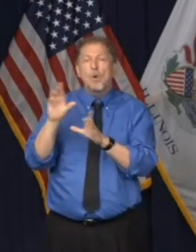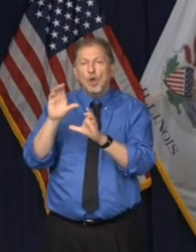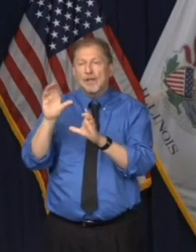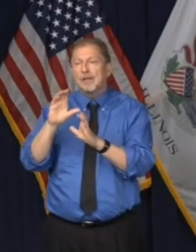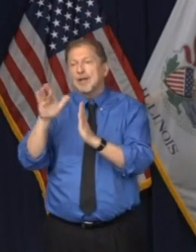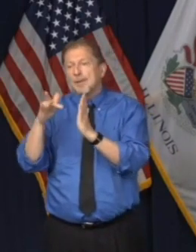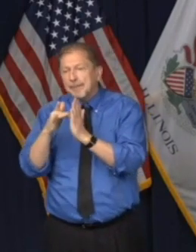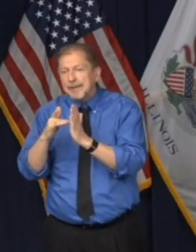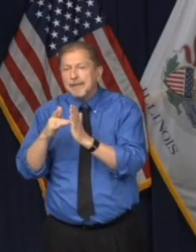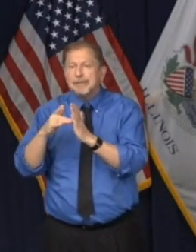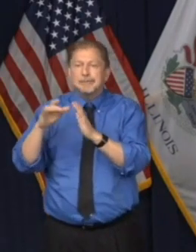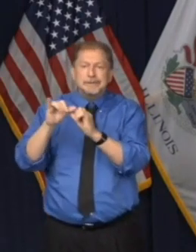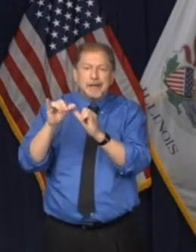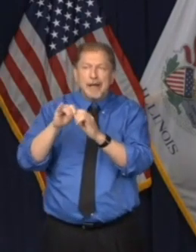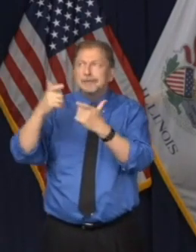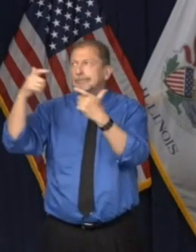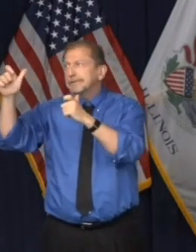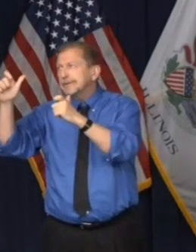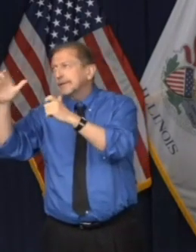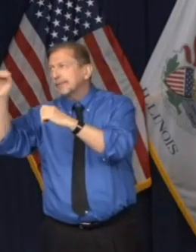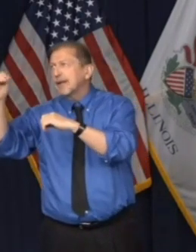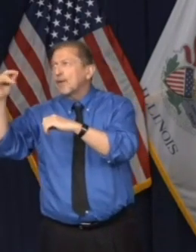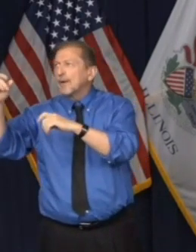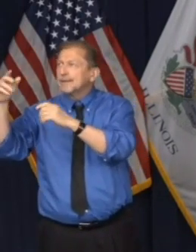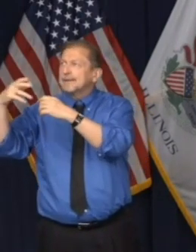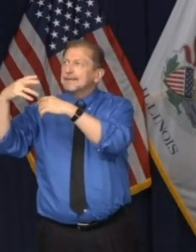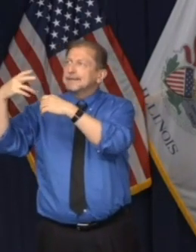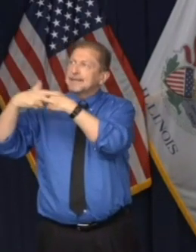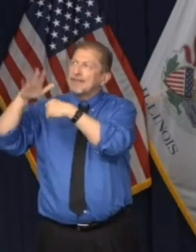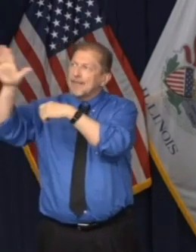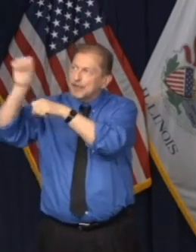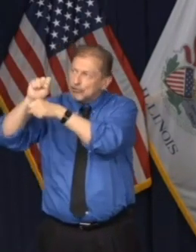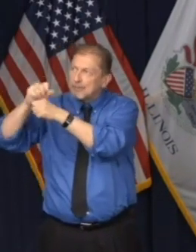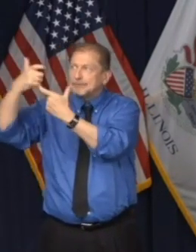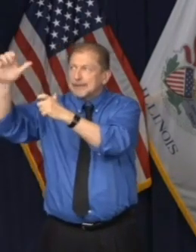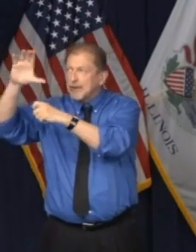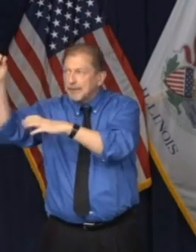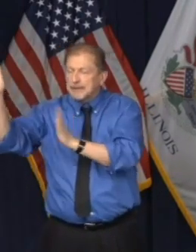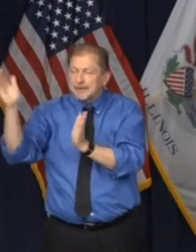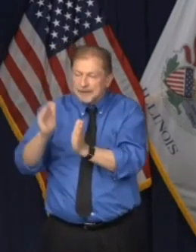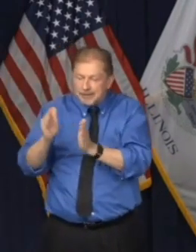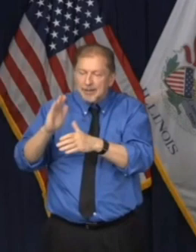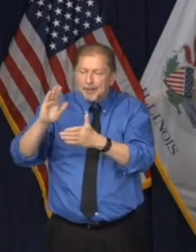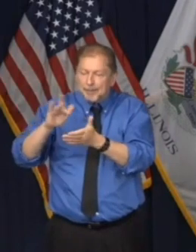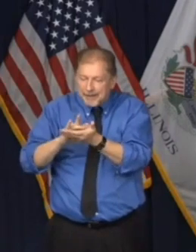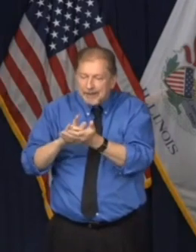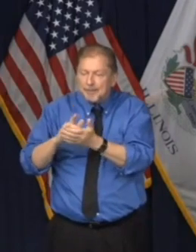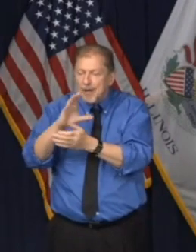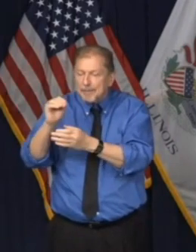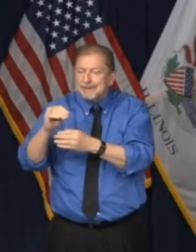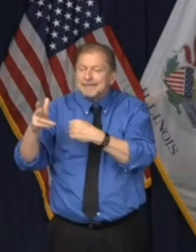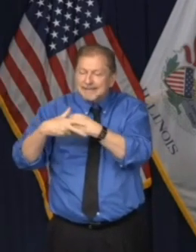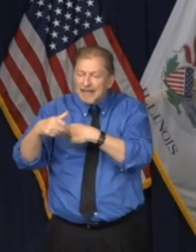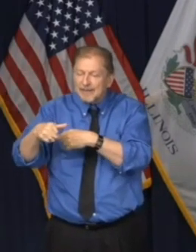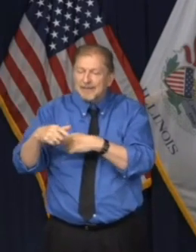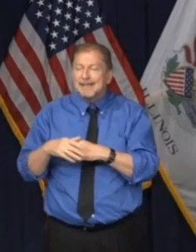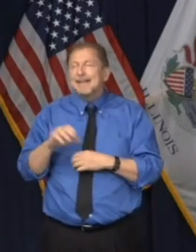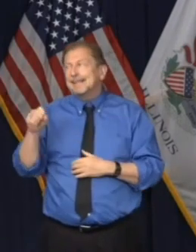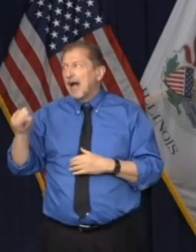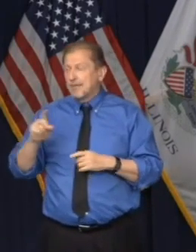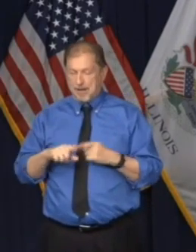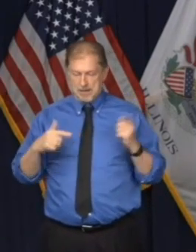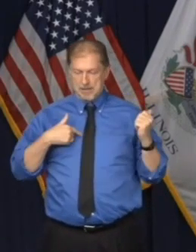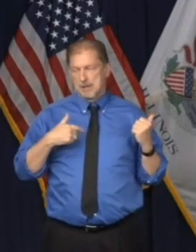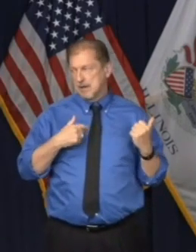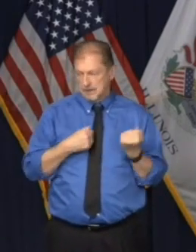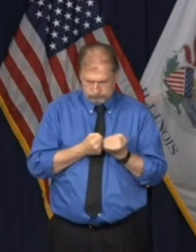large-sized employers and say, well, gee, we want to save all those jobs too. And so I think it's a balancing act, but again, I'm a huge advocate of